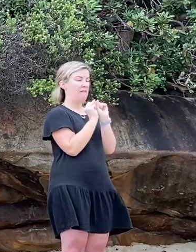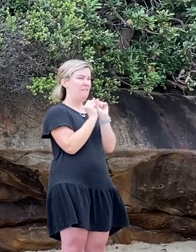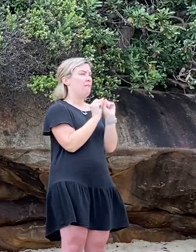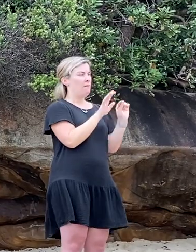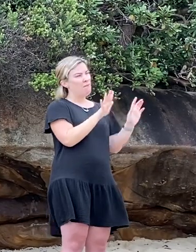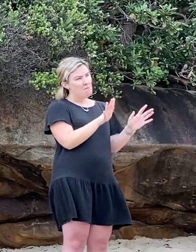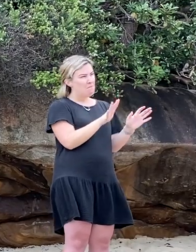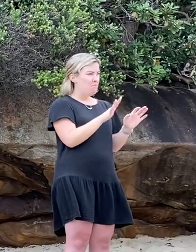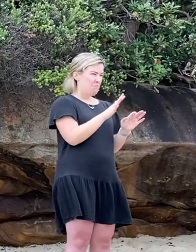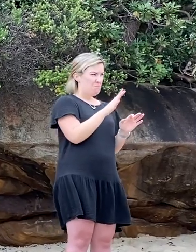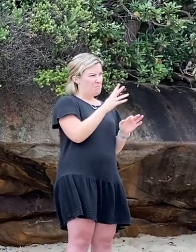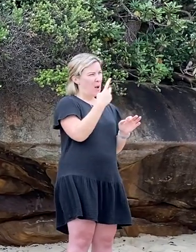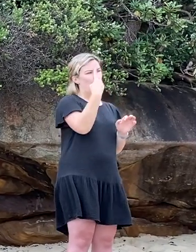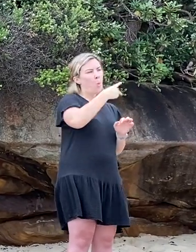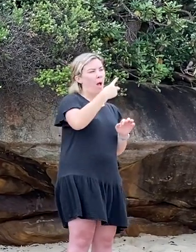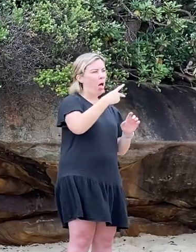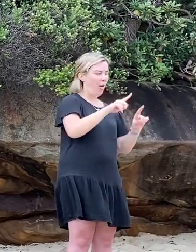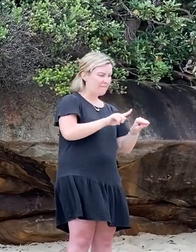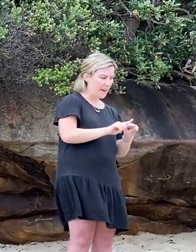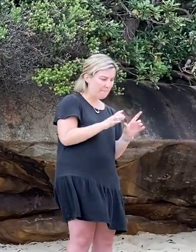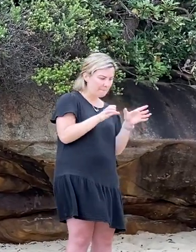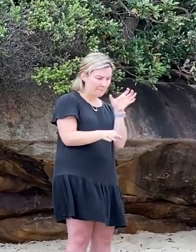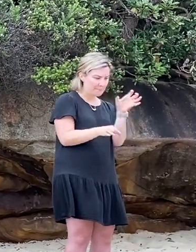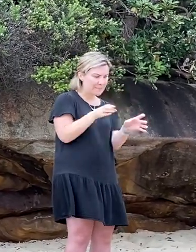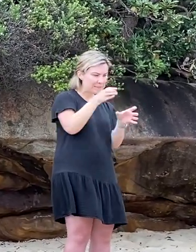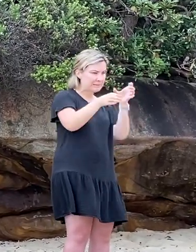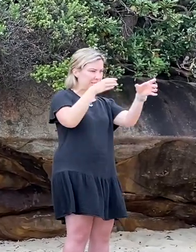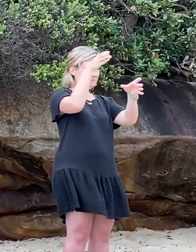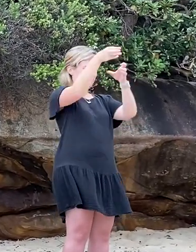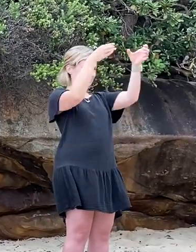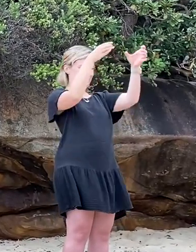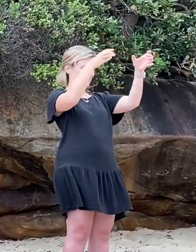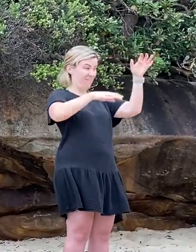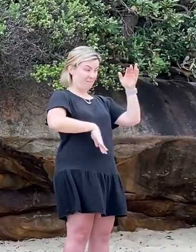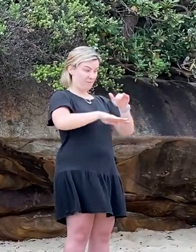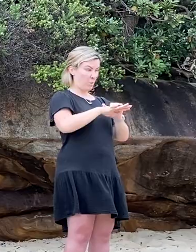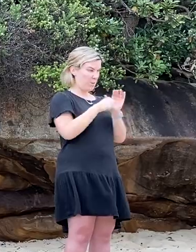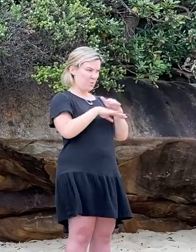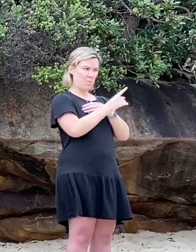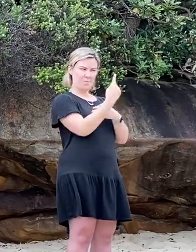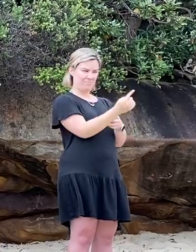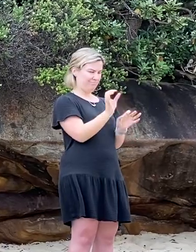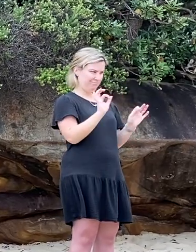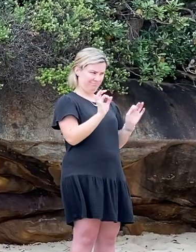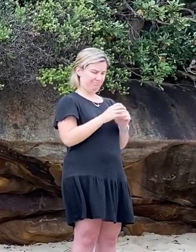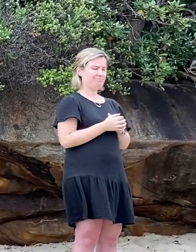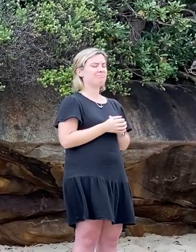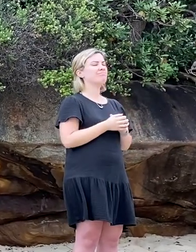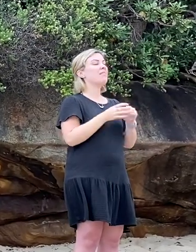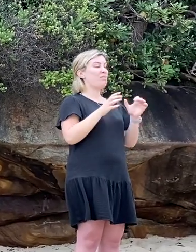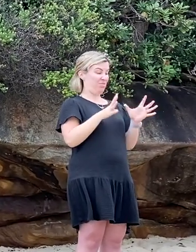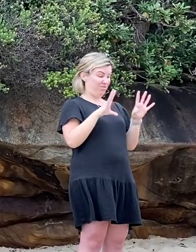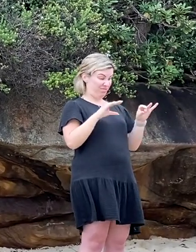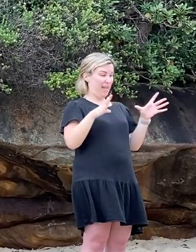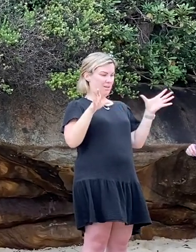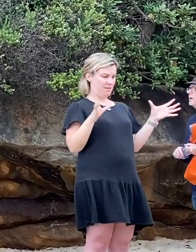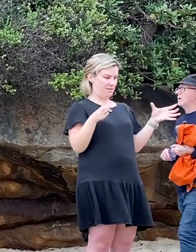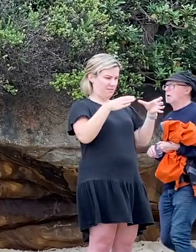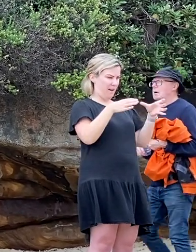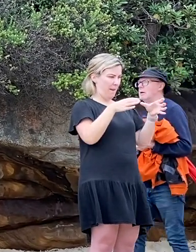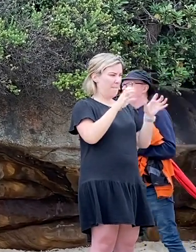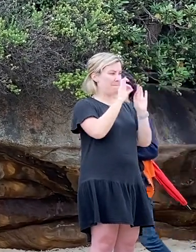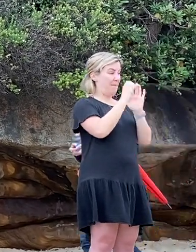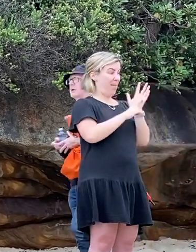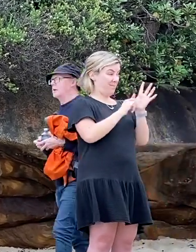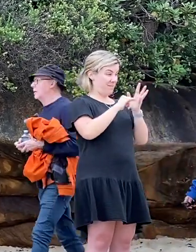to 12 pieces, I'd have to cut it into many pieces. Then I'd break the plaster off the outside of the